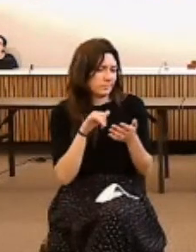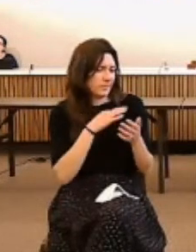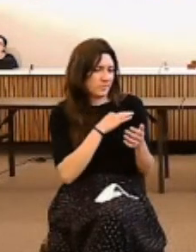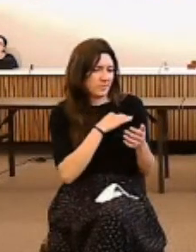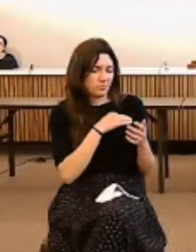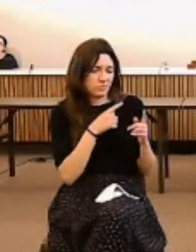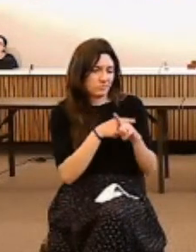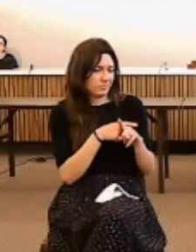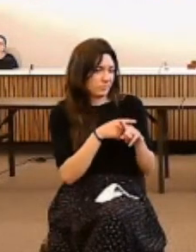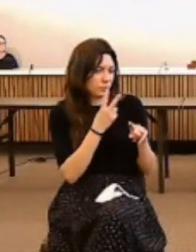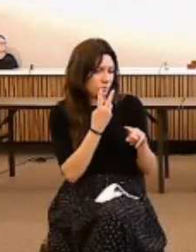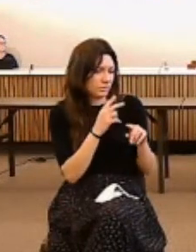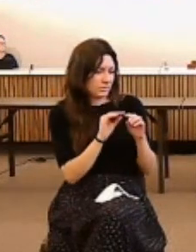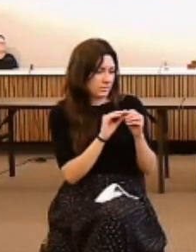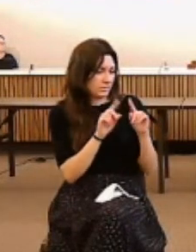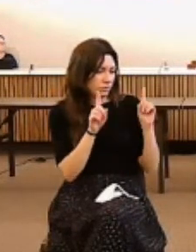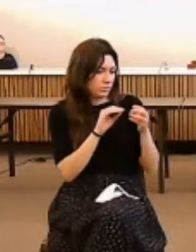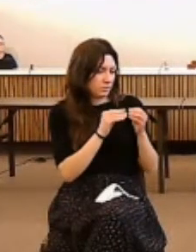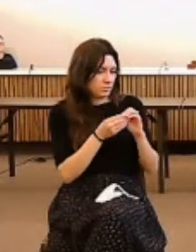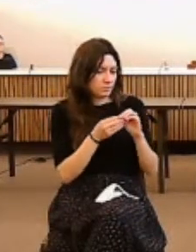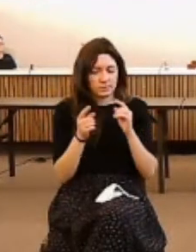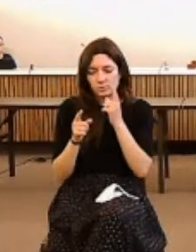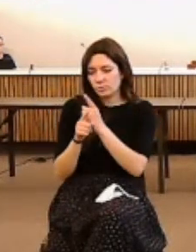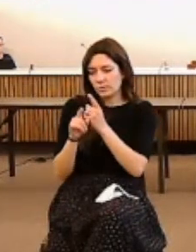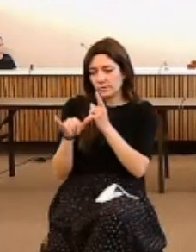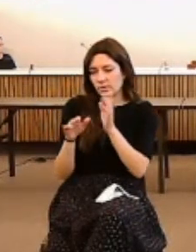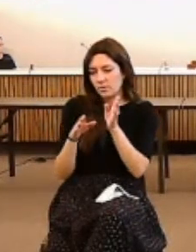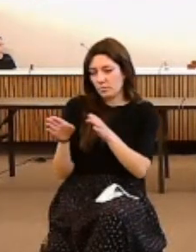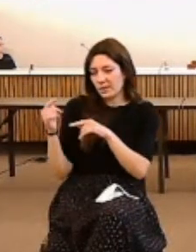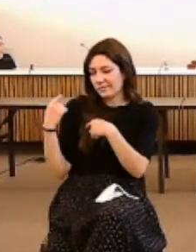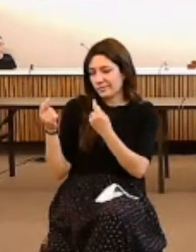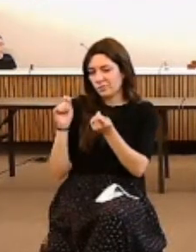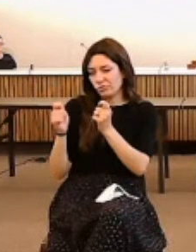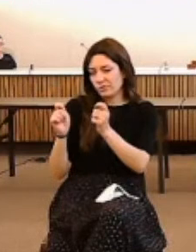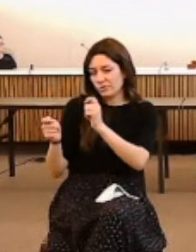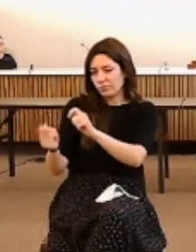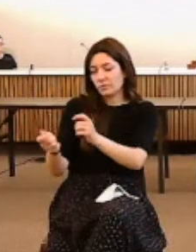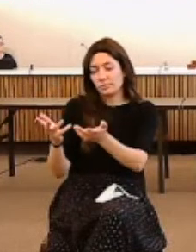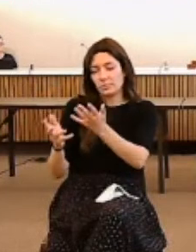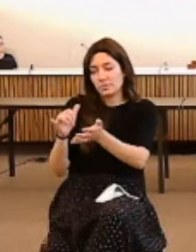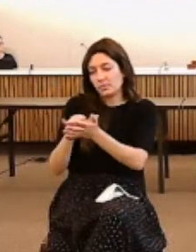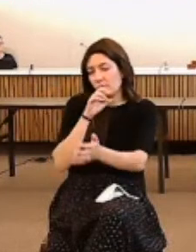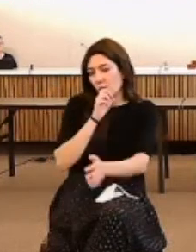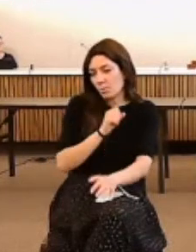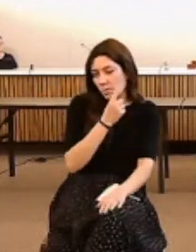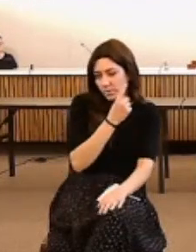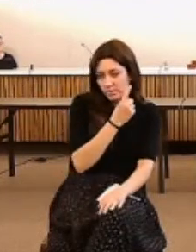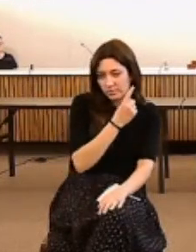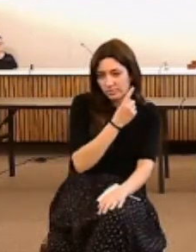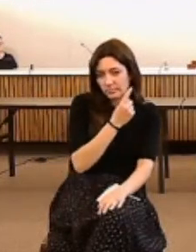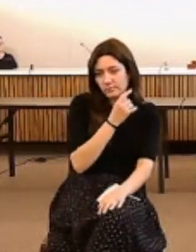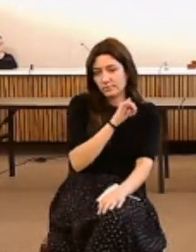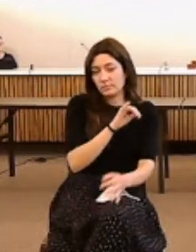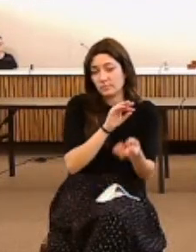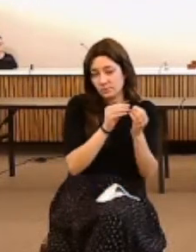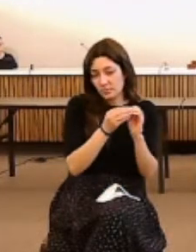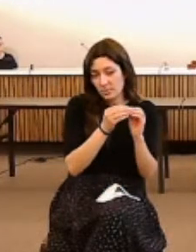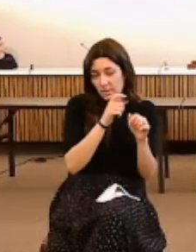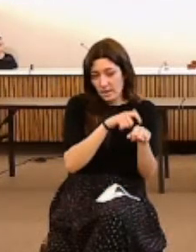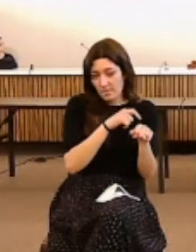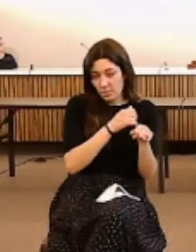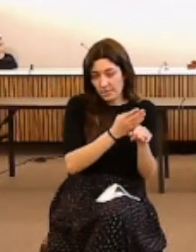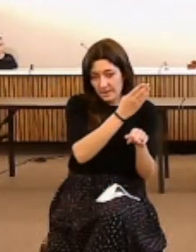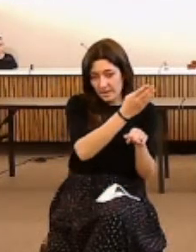most likely, again, those plans have been changing. Mhm. So that was probably, one was the number at the time it was